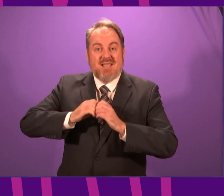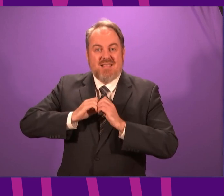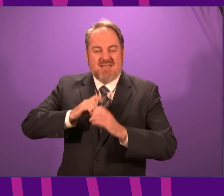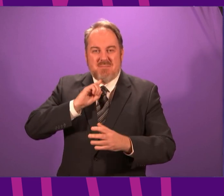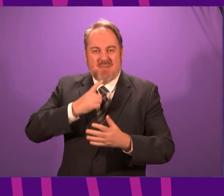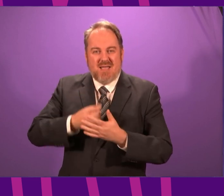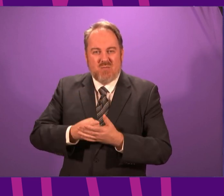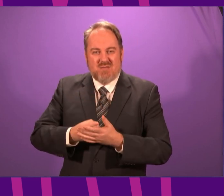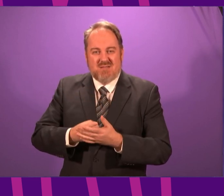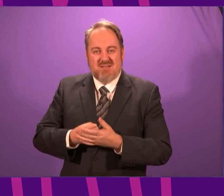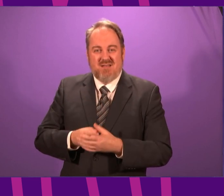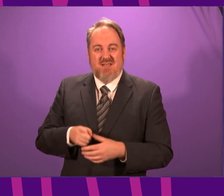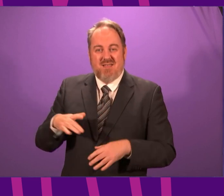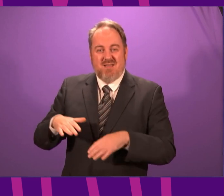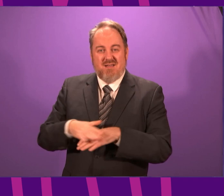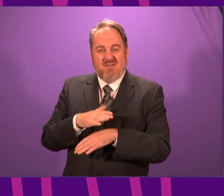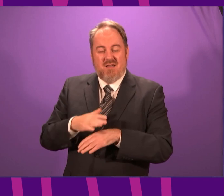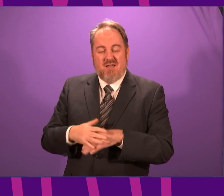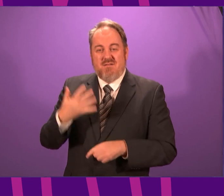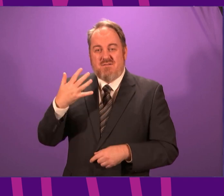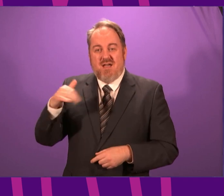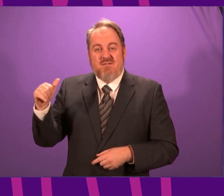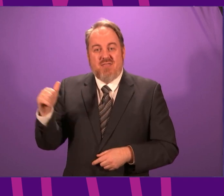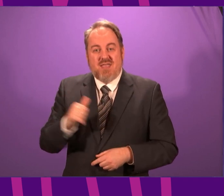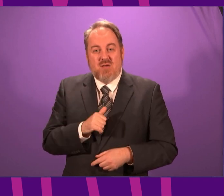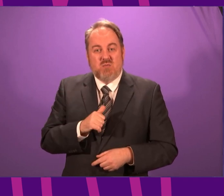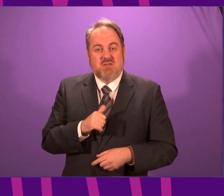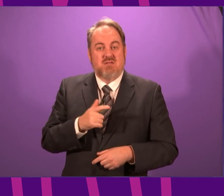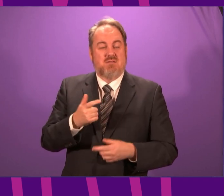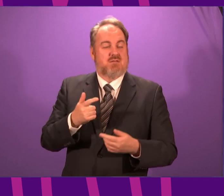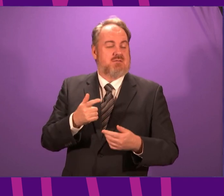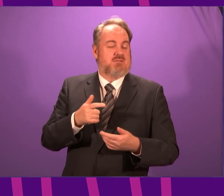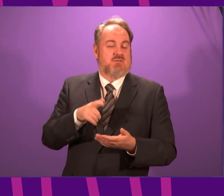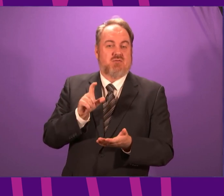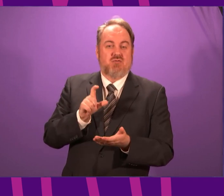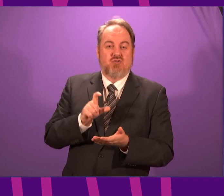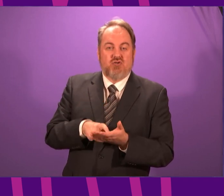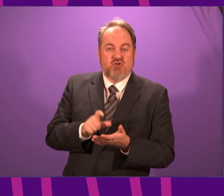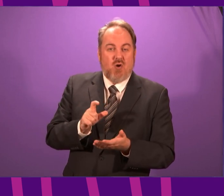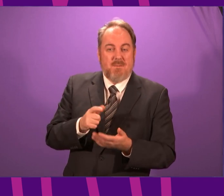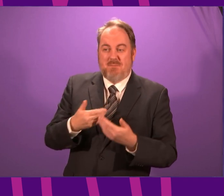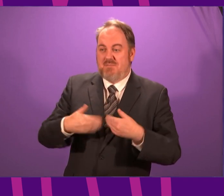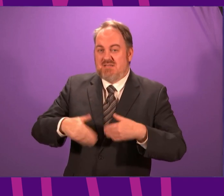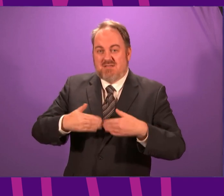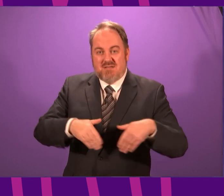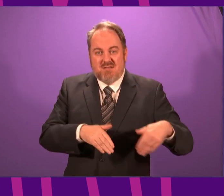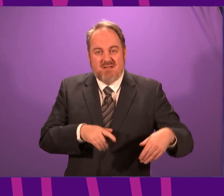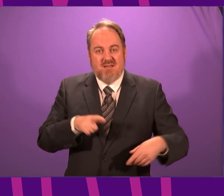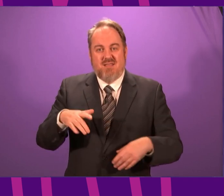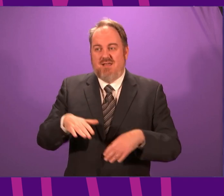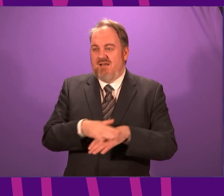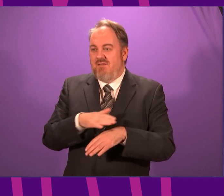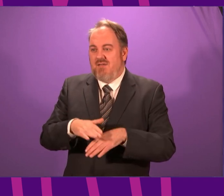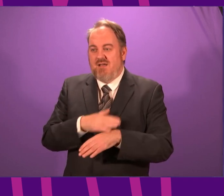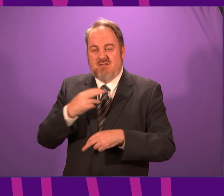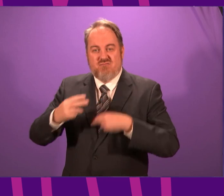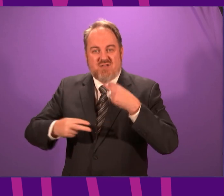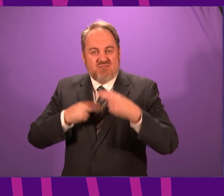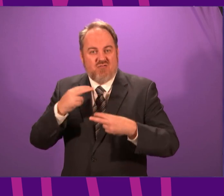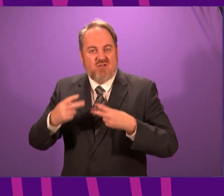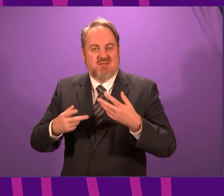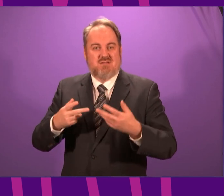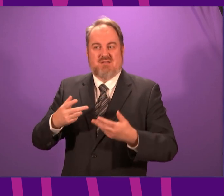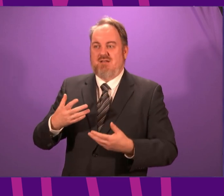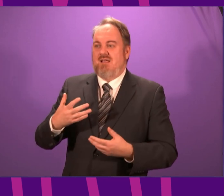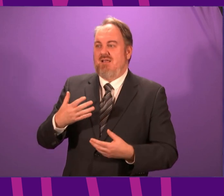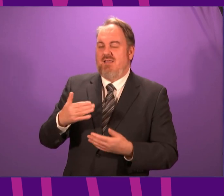some 5,000 convenience stores, as well as hospitals, schools, prisons and hospitality. They have high overheads and